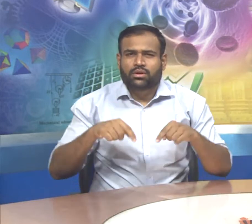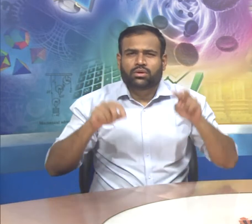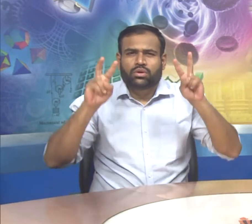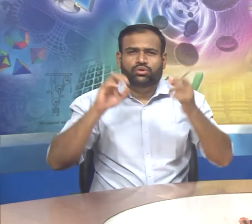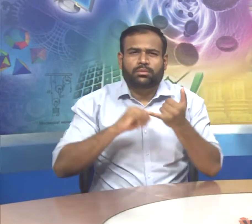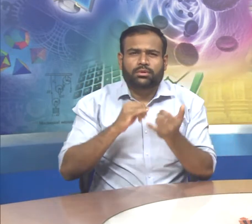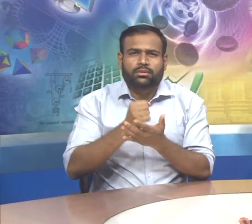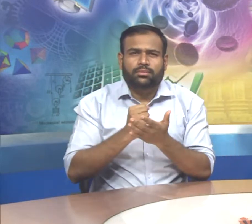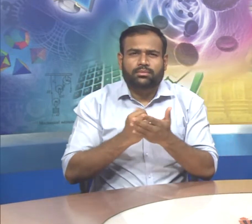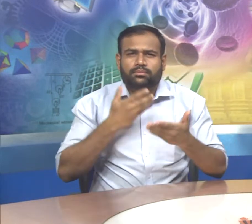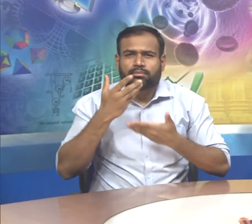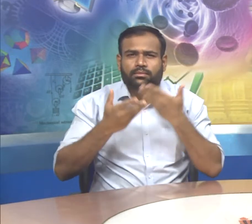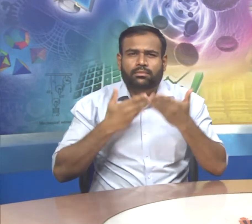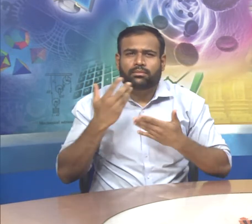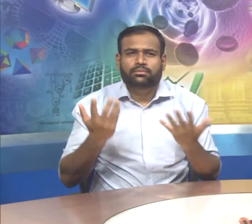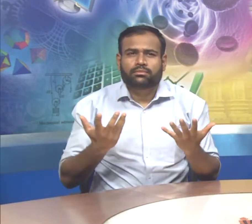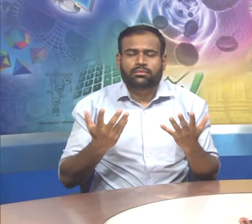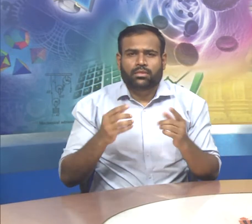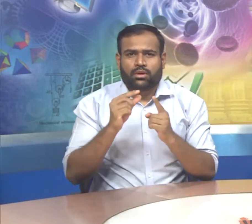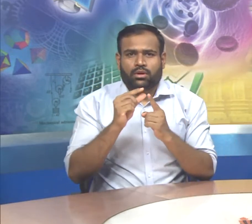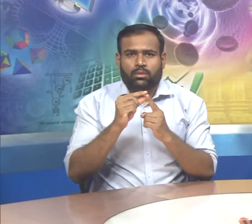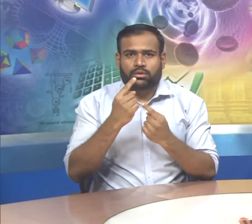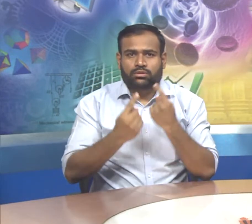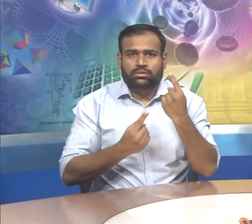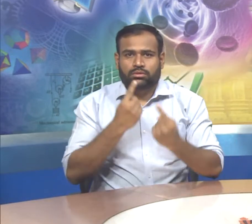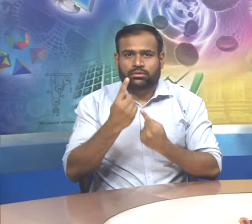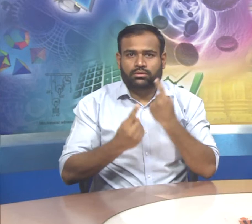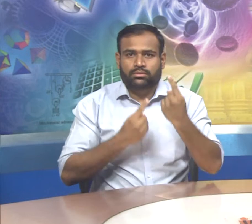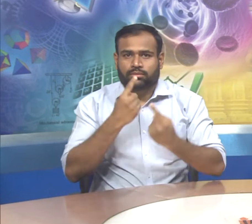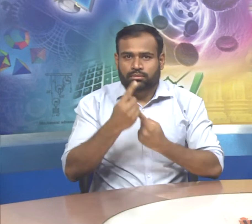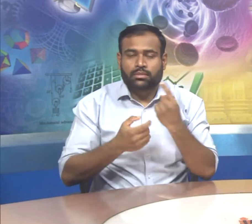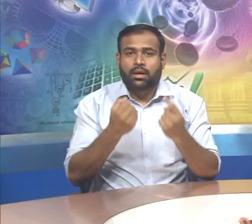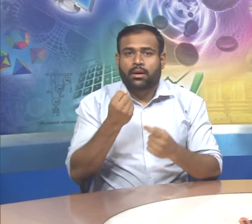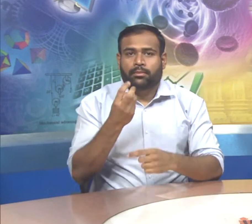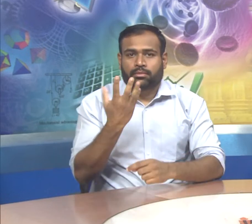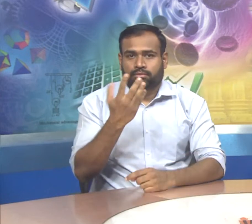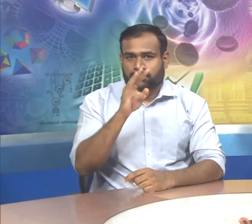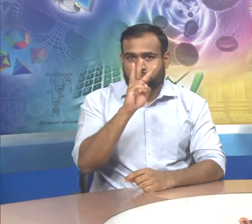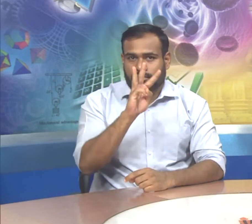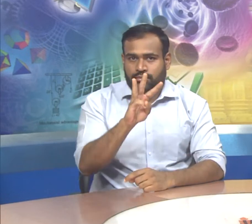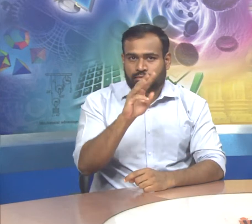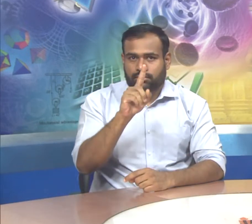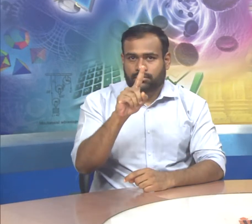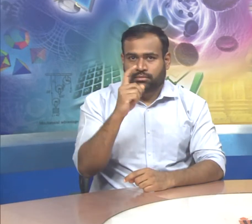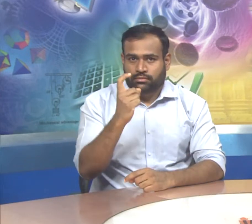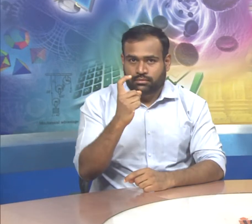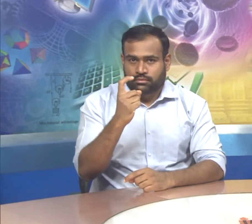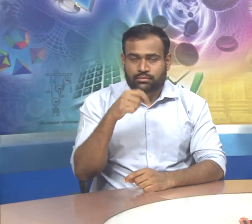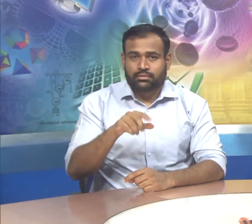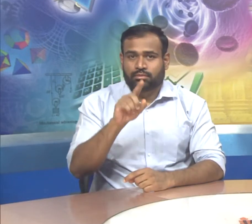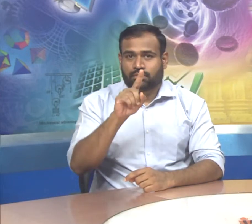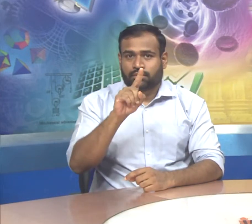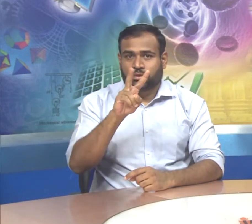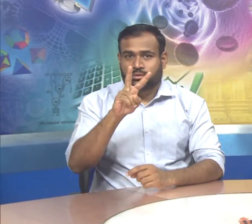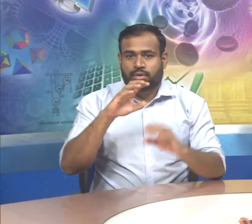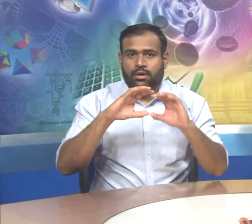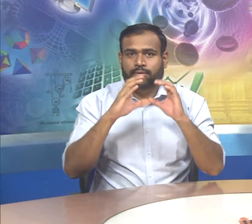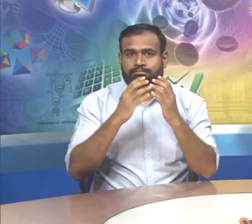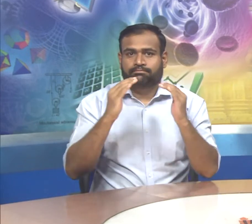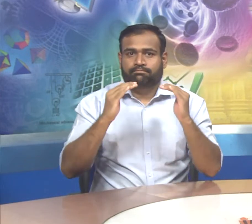NOIS welcomes you all in this educational video for subject Political Science. Code here